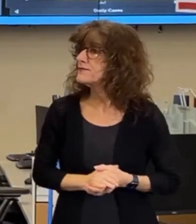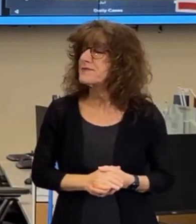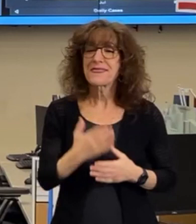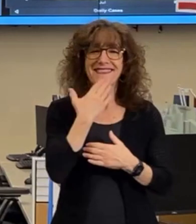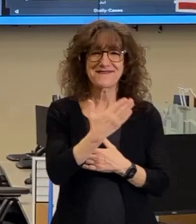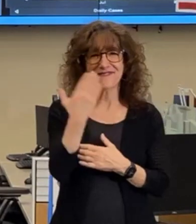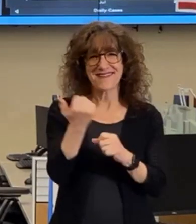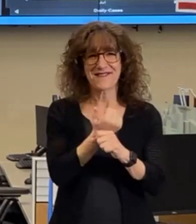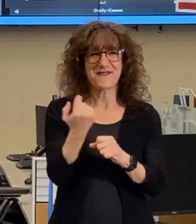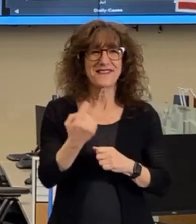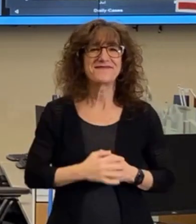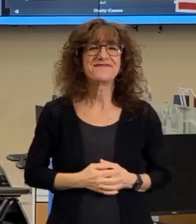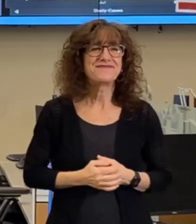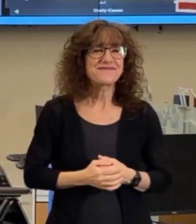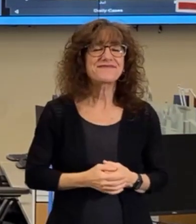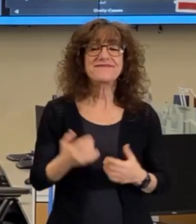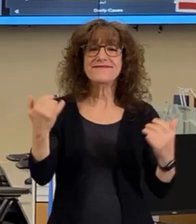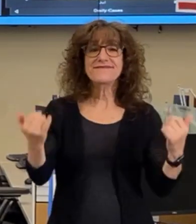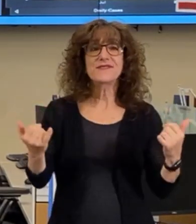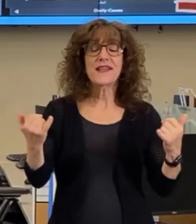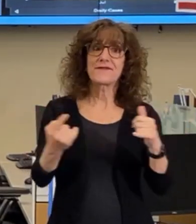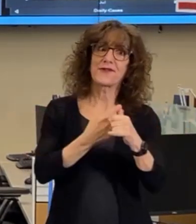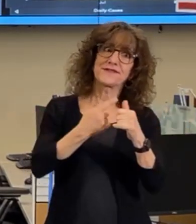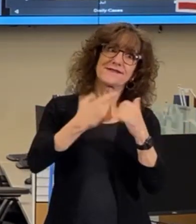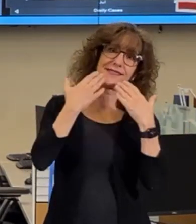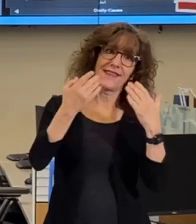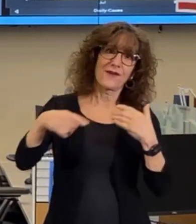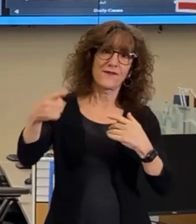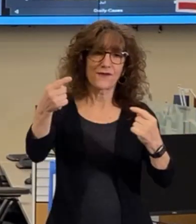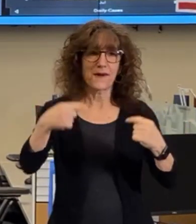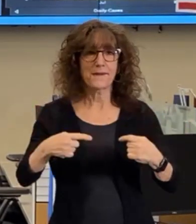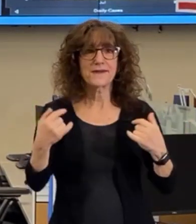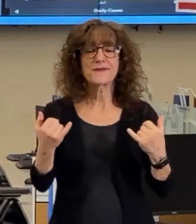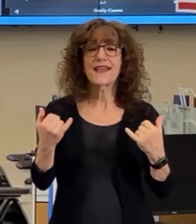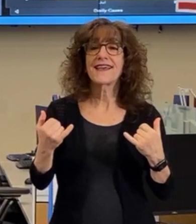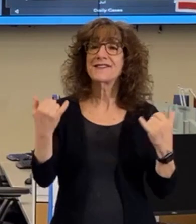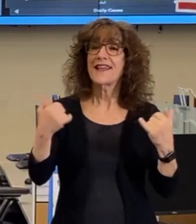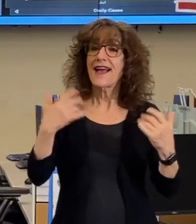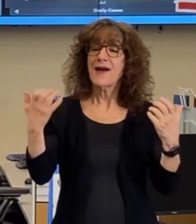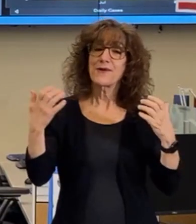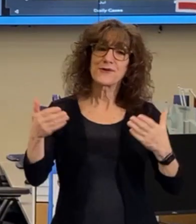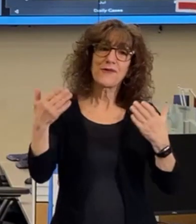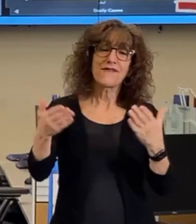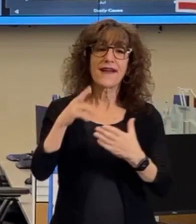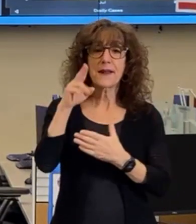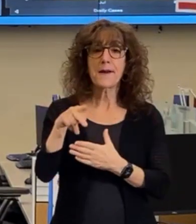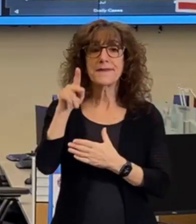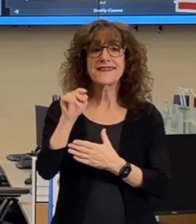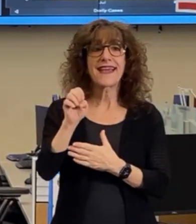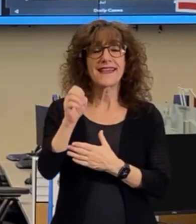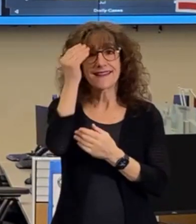Good morning, everyone. Today, first of all, thank you all for being here. Today, I want to provide an update on